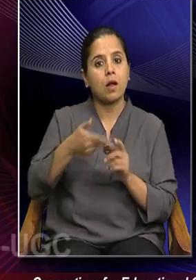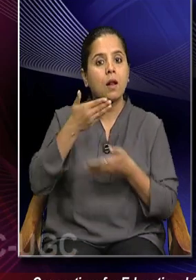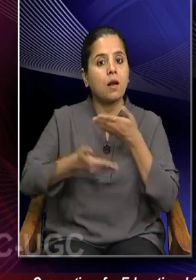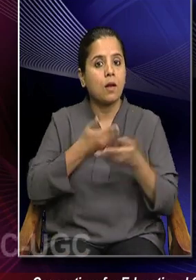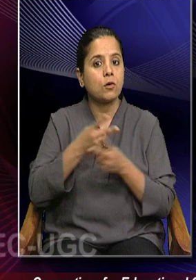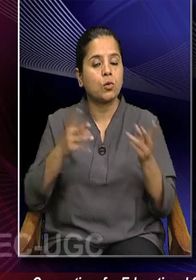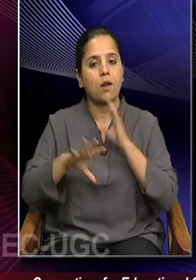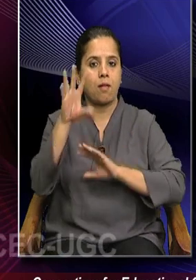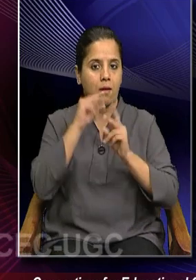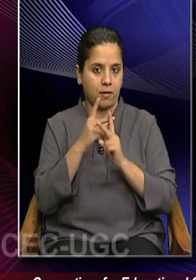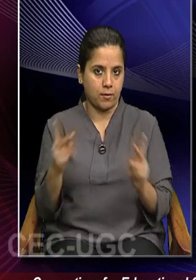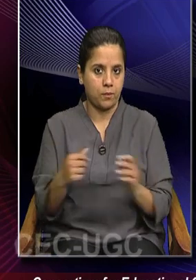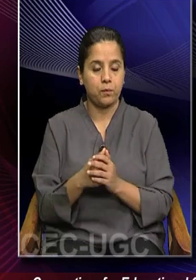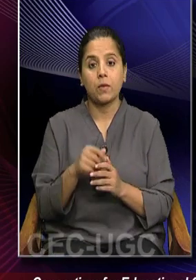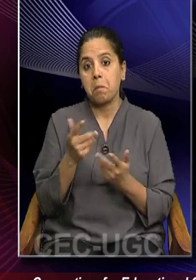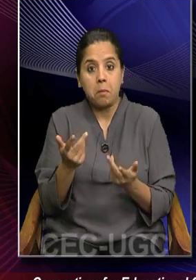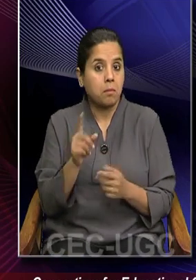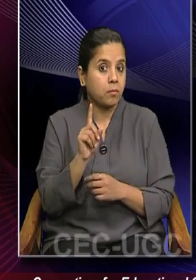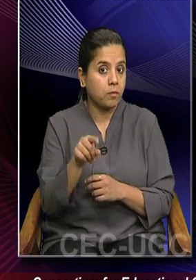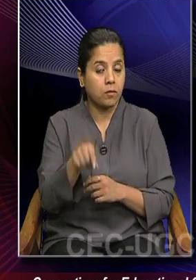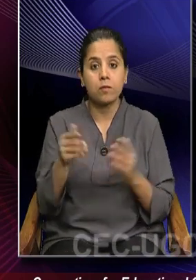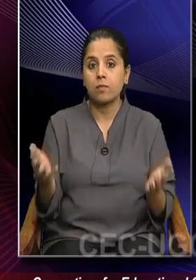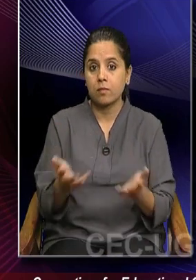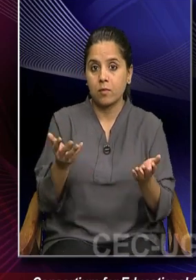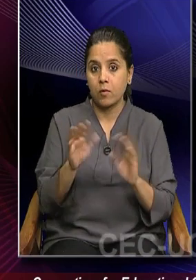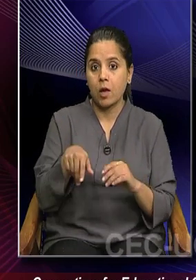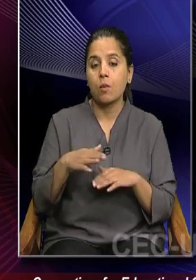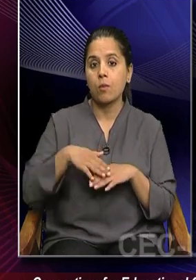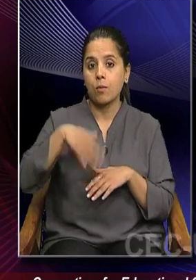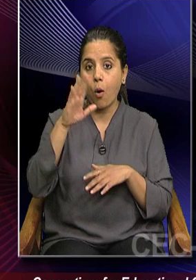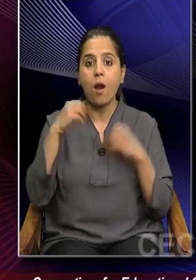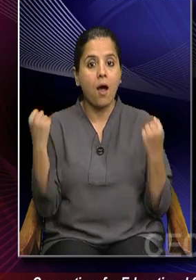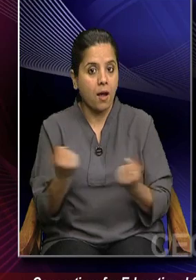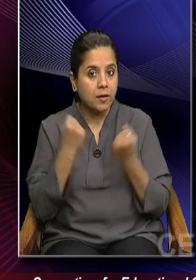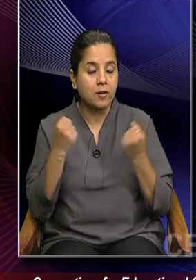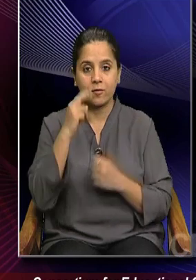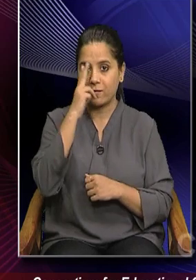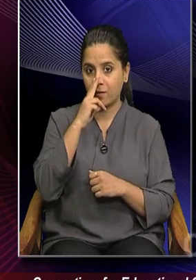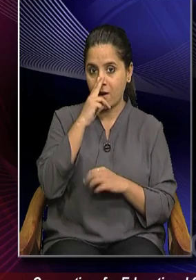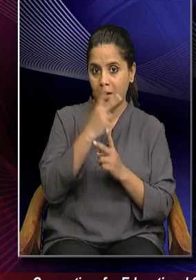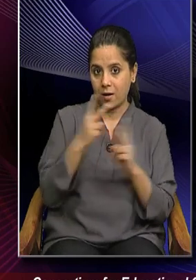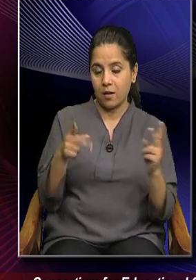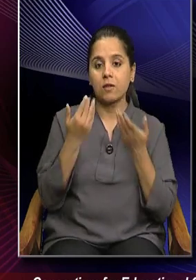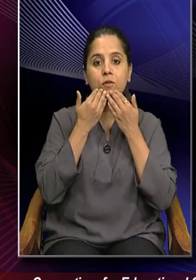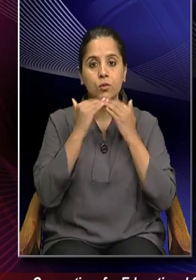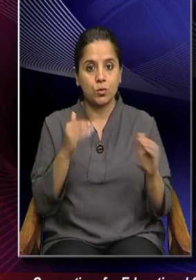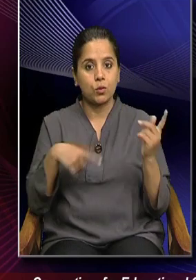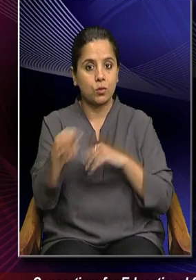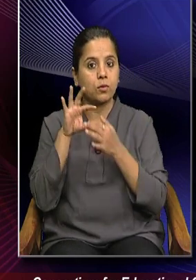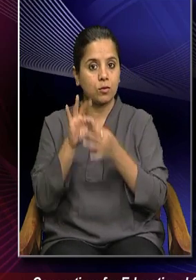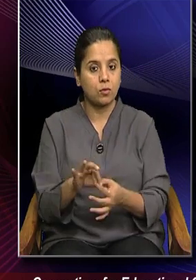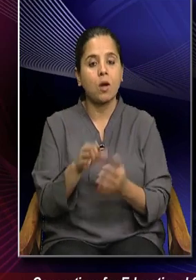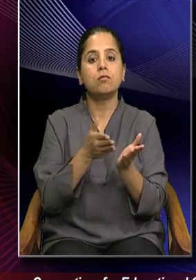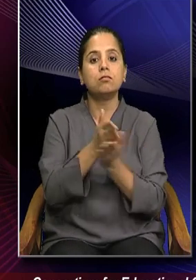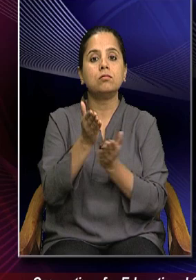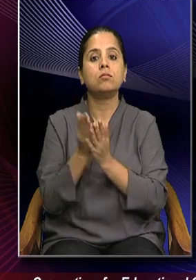lecture-based learning. Instead, it promotes a more active, fun, and student-friendly way